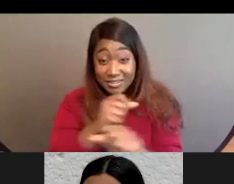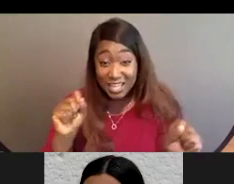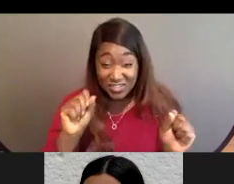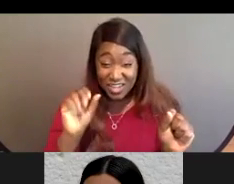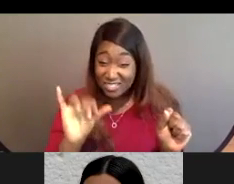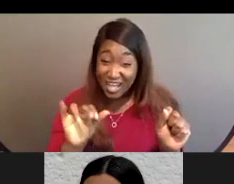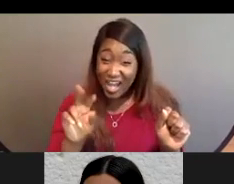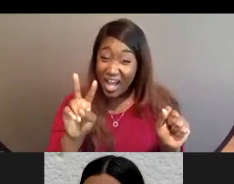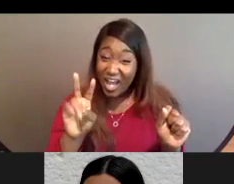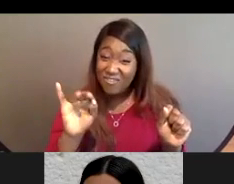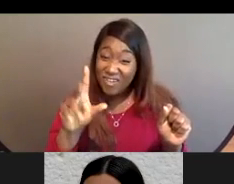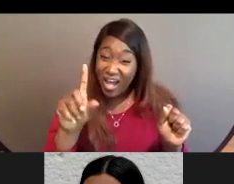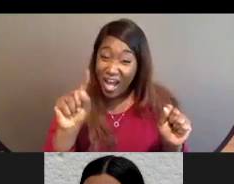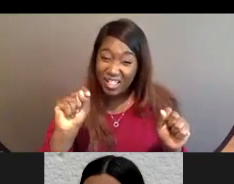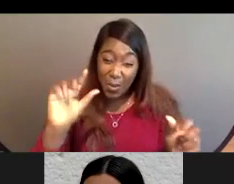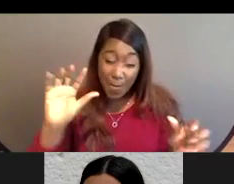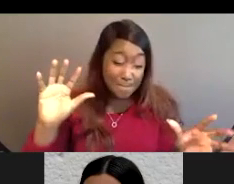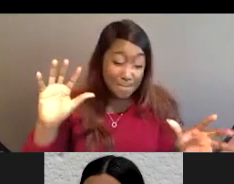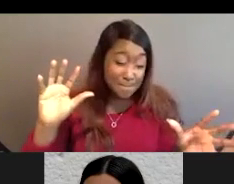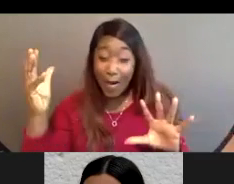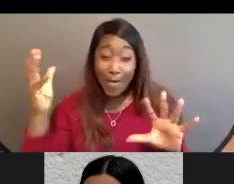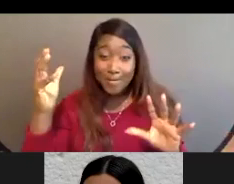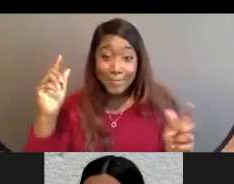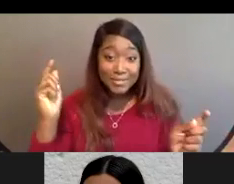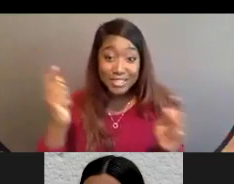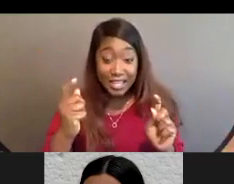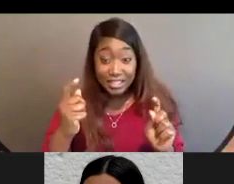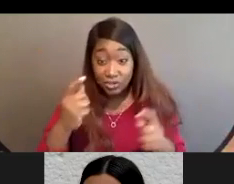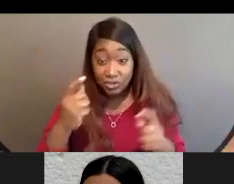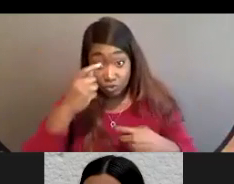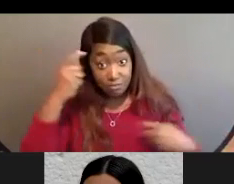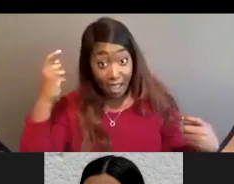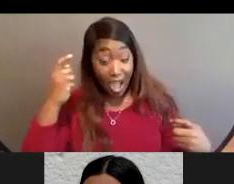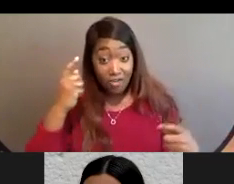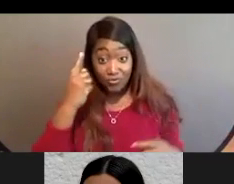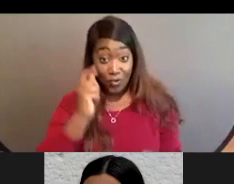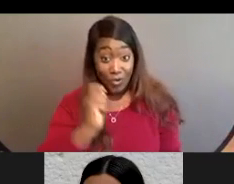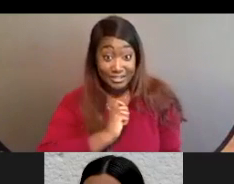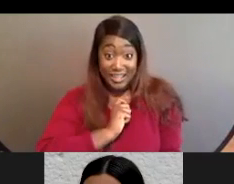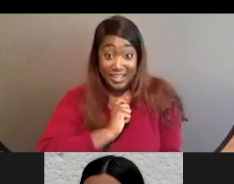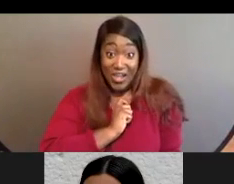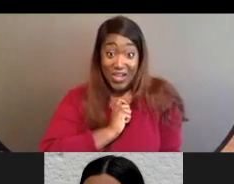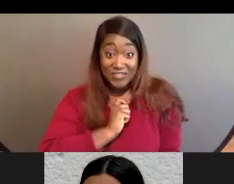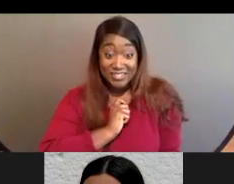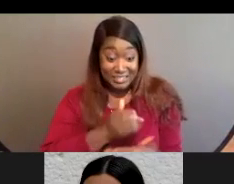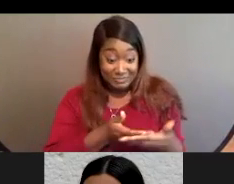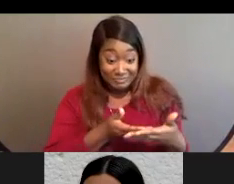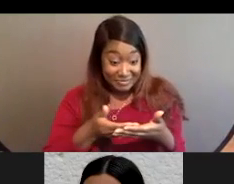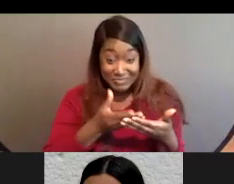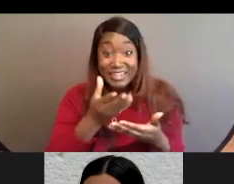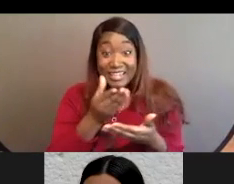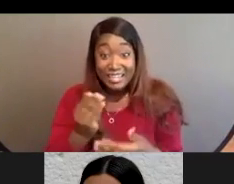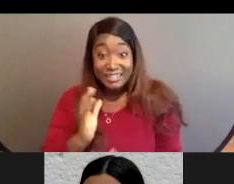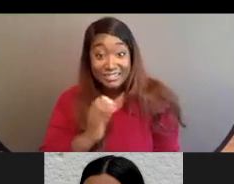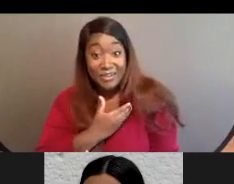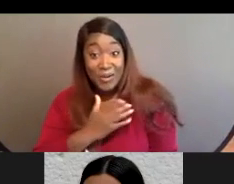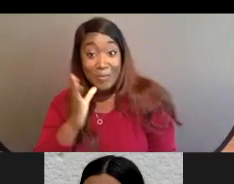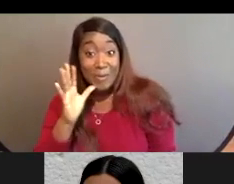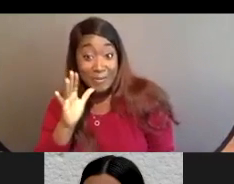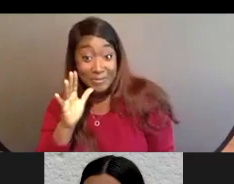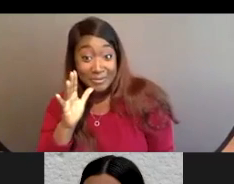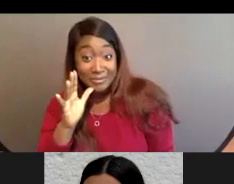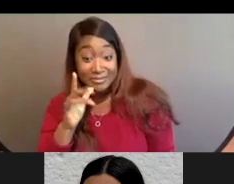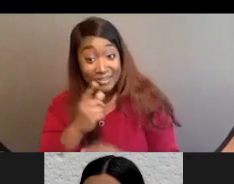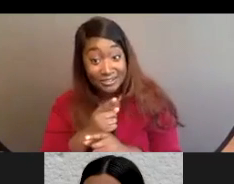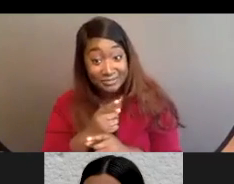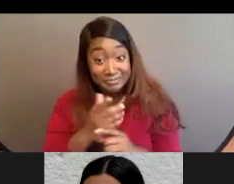when we are born is traumatic, not only for us, but for our mothers, right? And